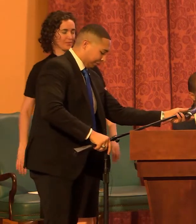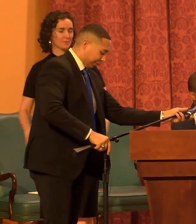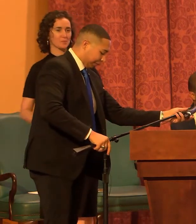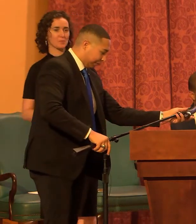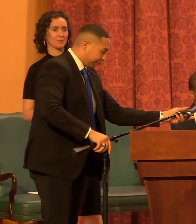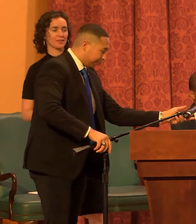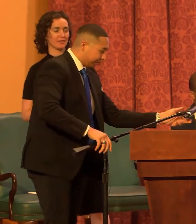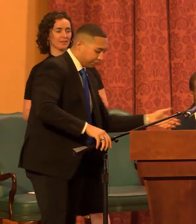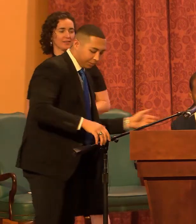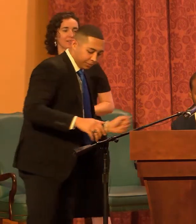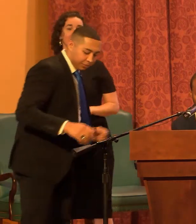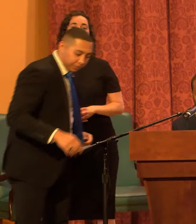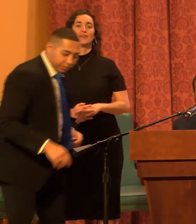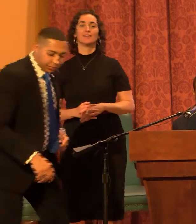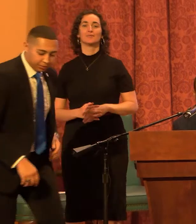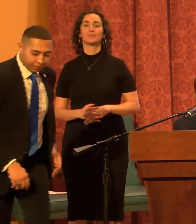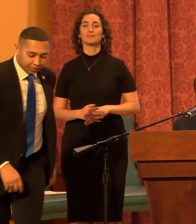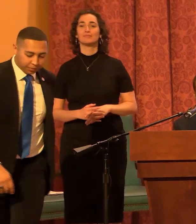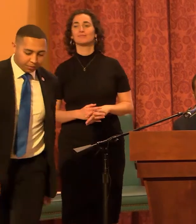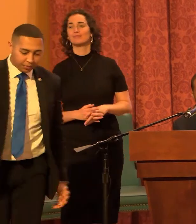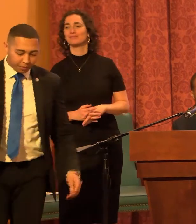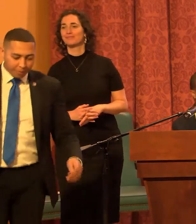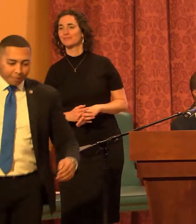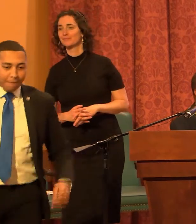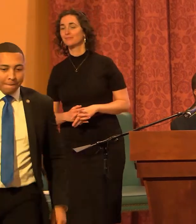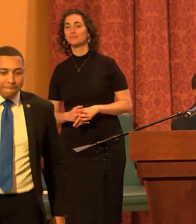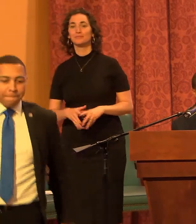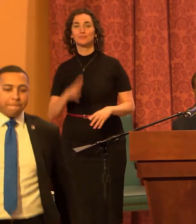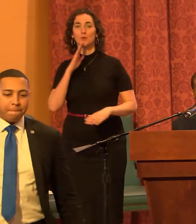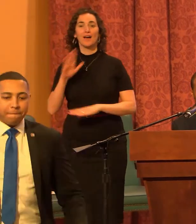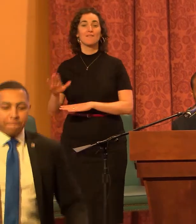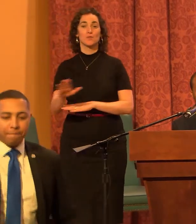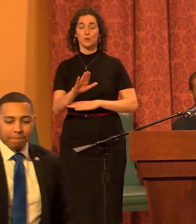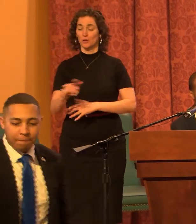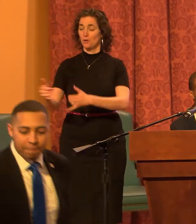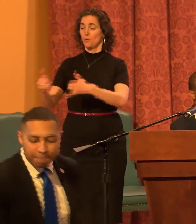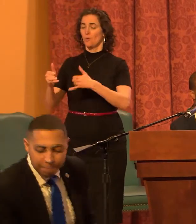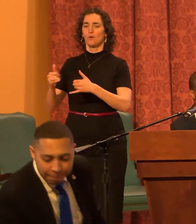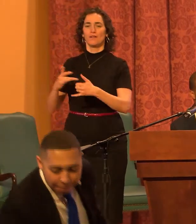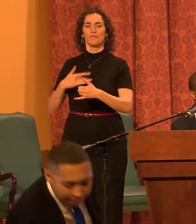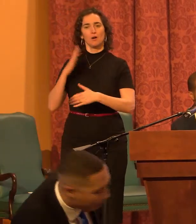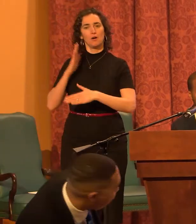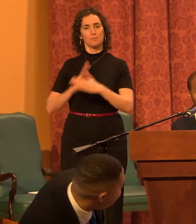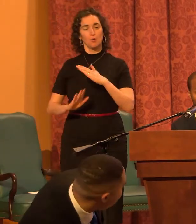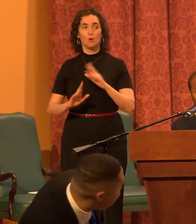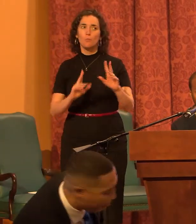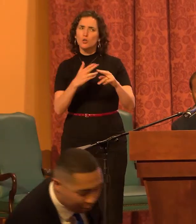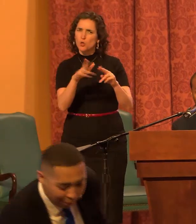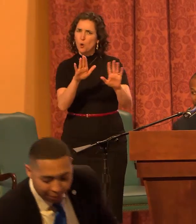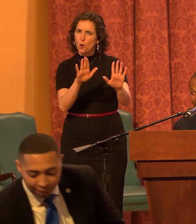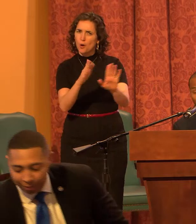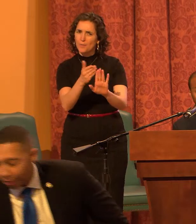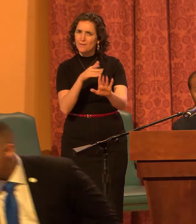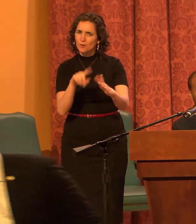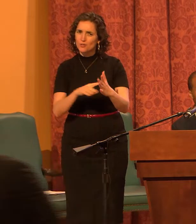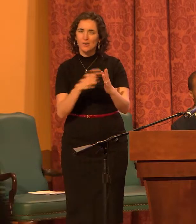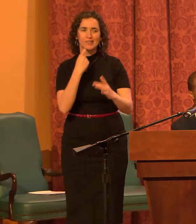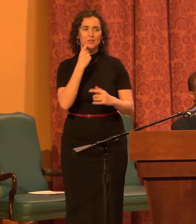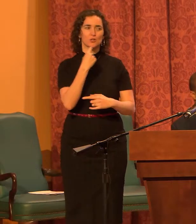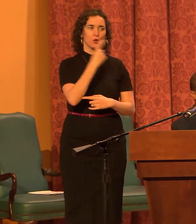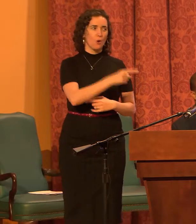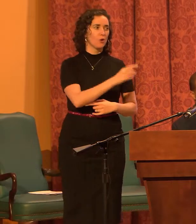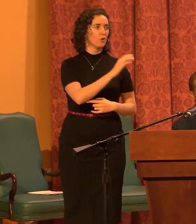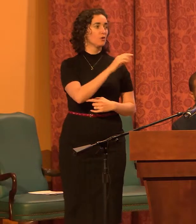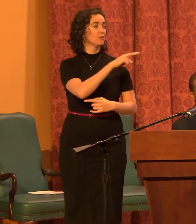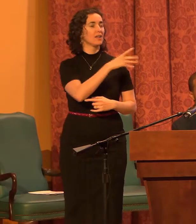Sorry, good afternoon, and I'm humbled to receive this award. Real quick, right before we got on stage, I told Q I